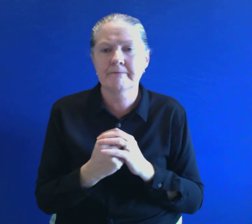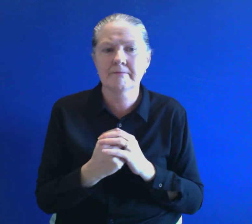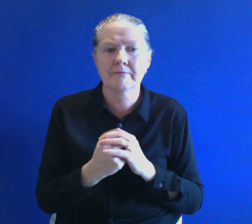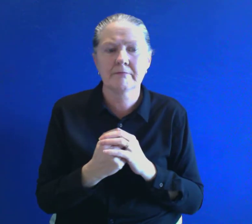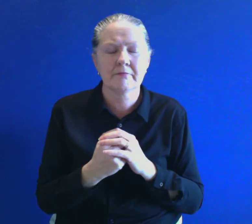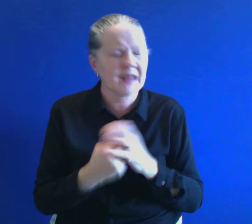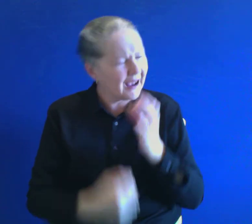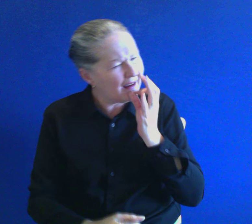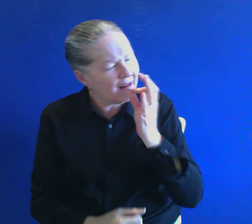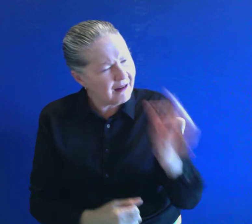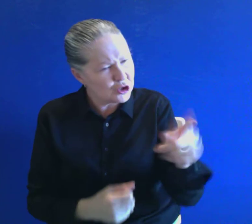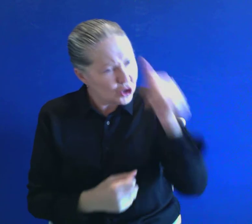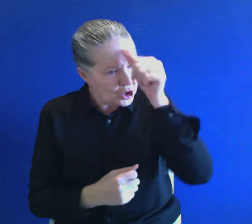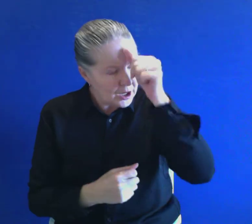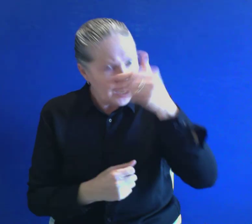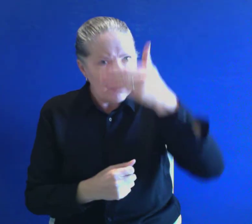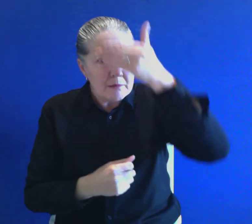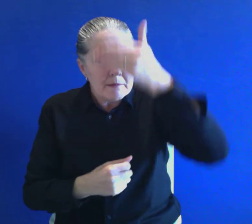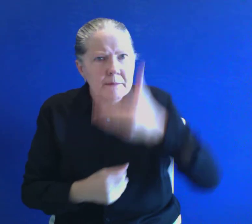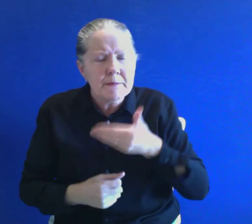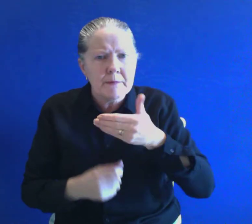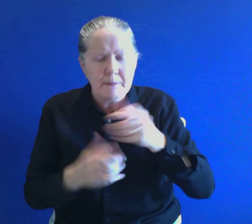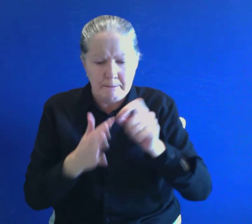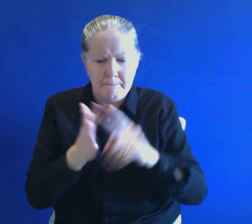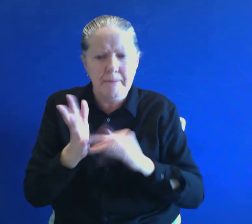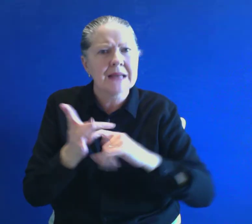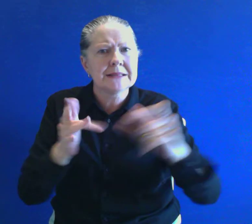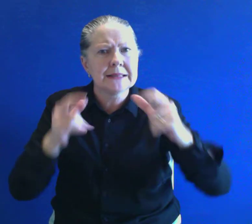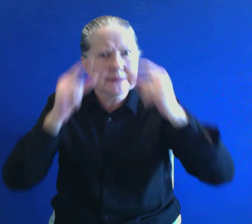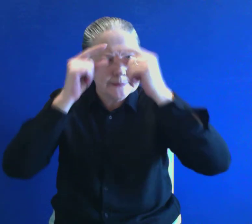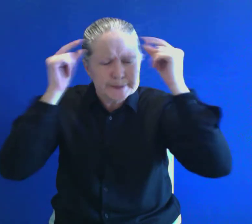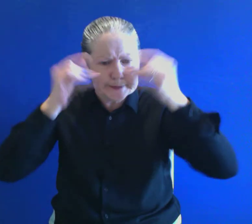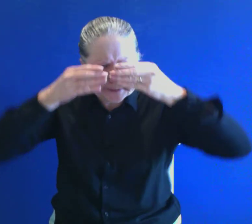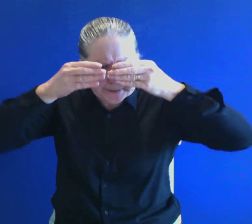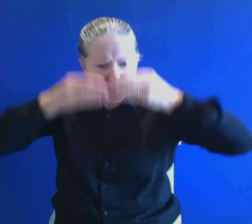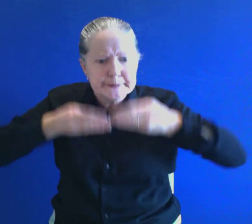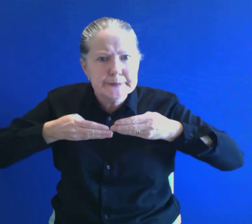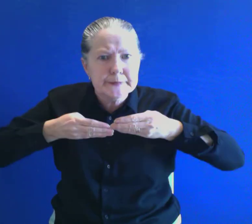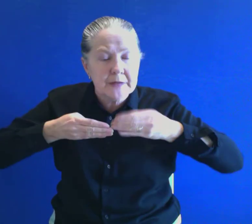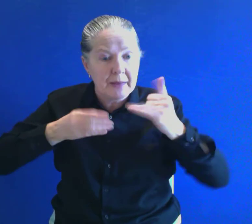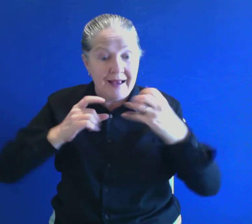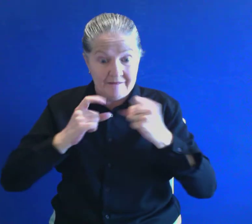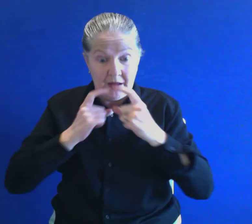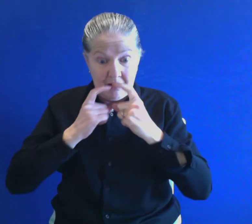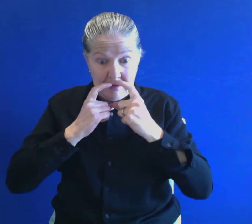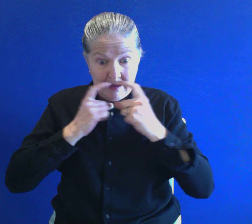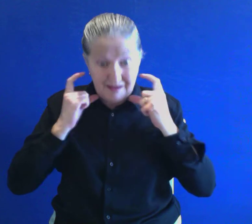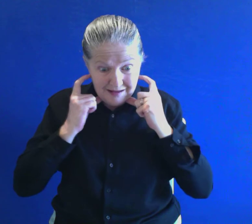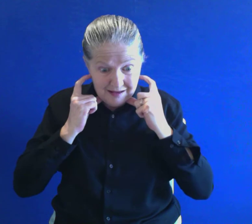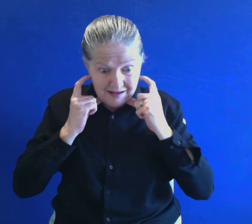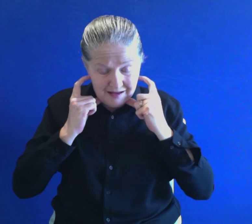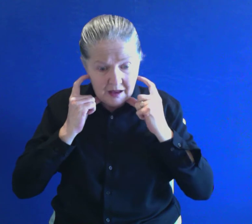face shields be a better option in terms of I mean even when you have got a face mask on you're and if you did have a clear